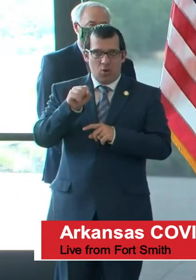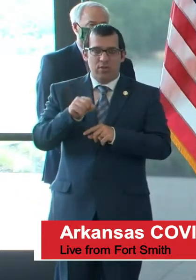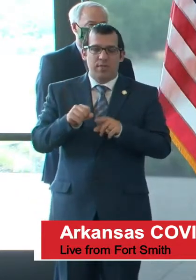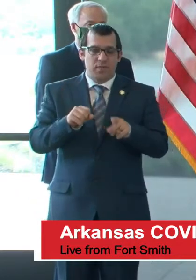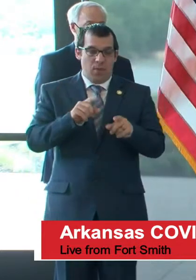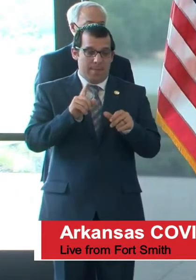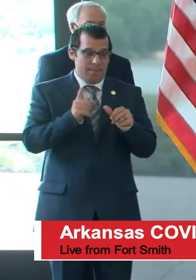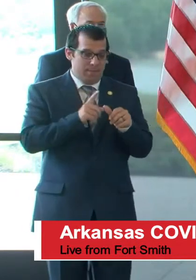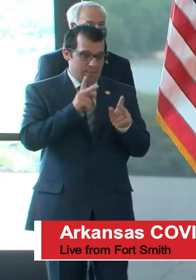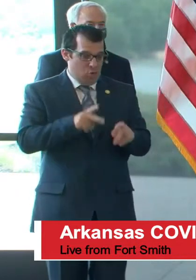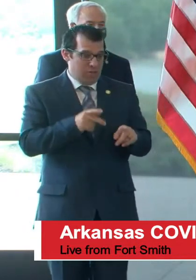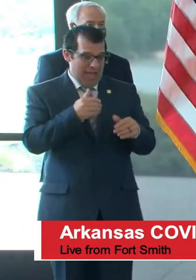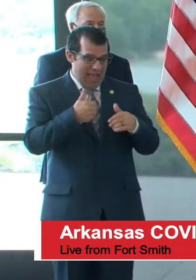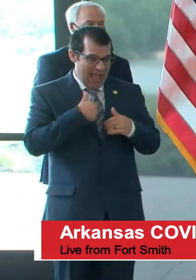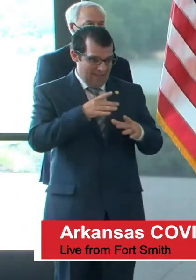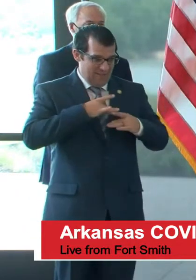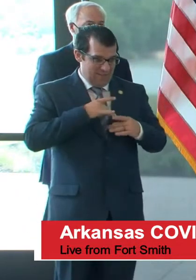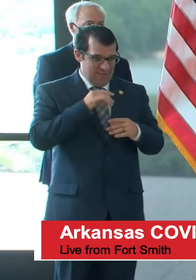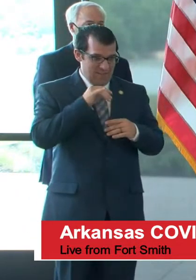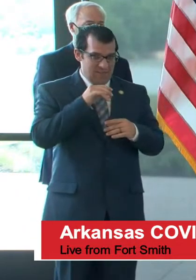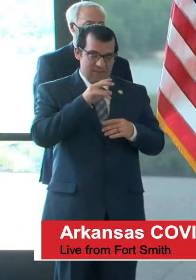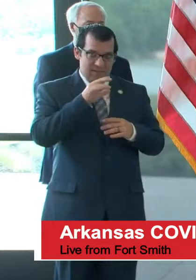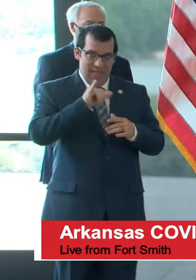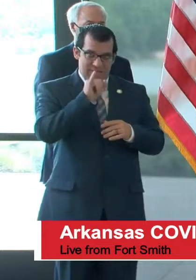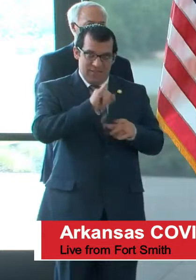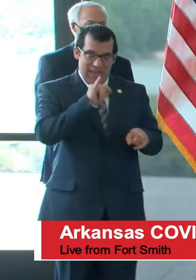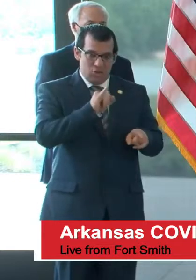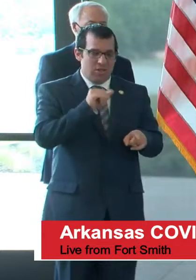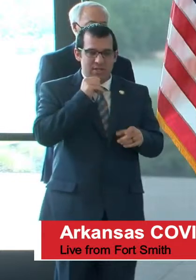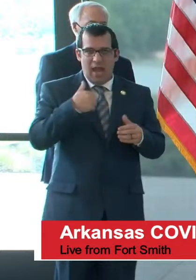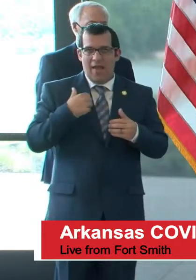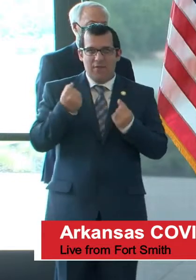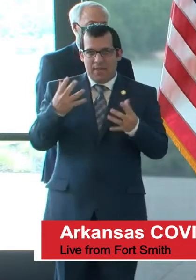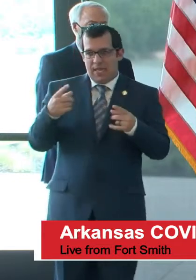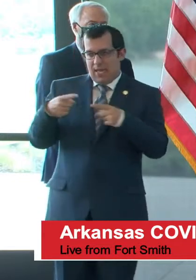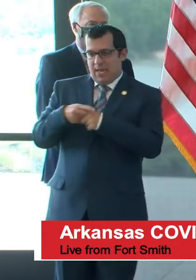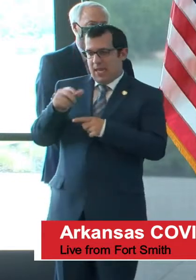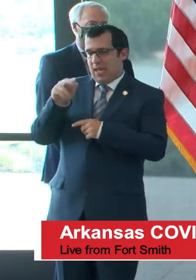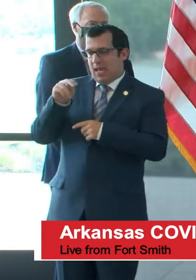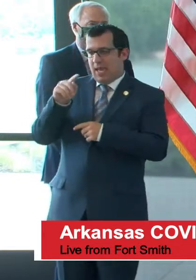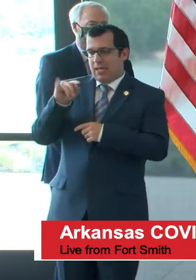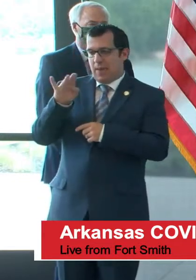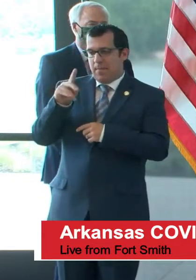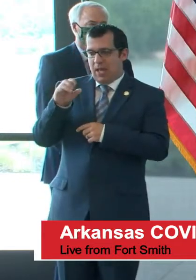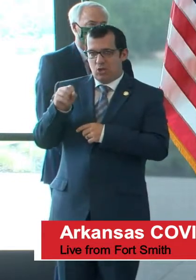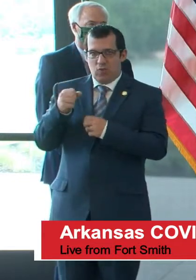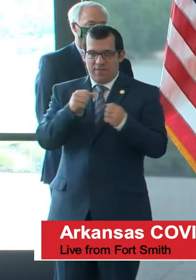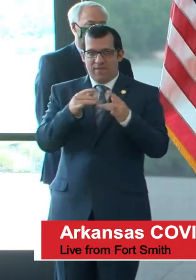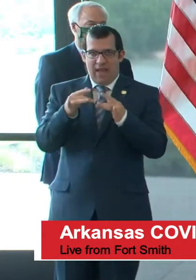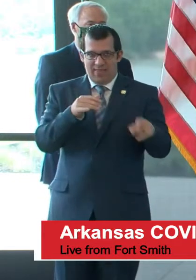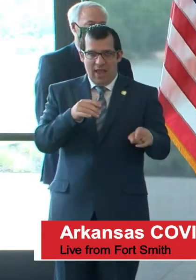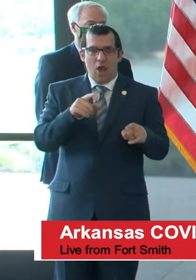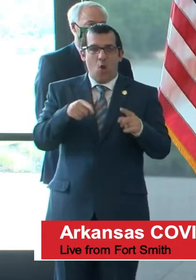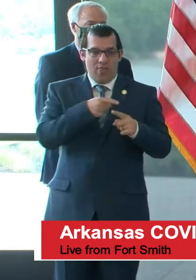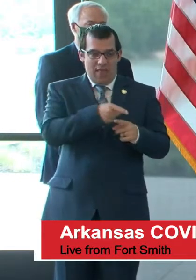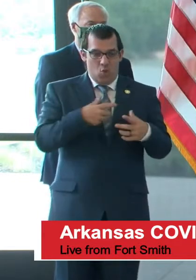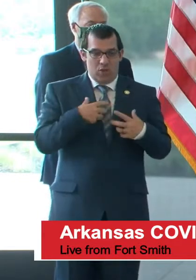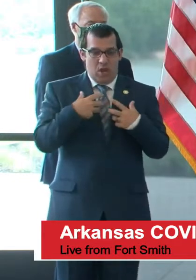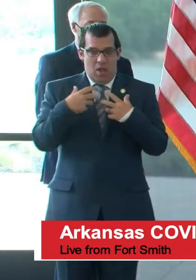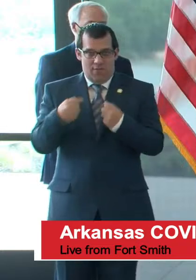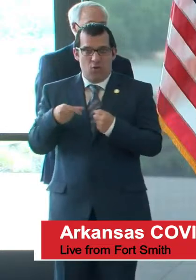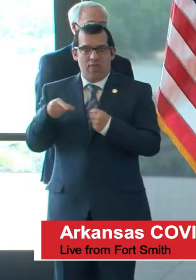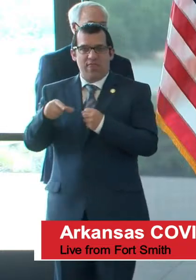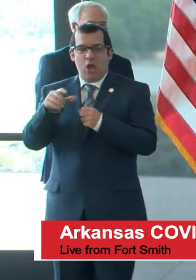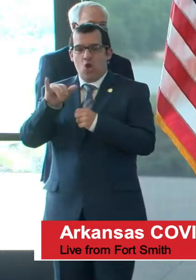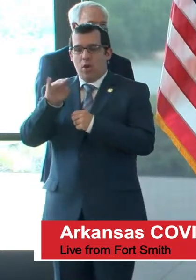first infected, they don't have very many antibodies. And as they recover, then their immune system develops